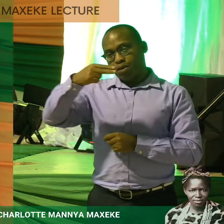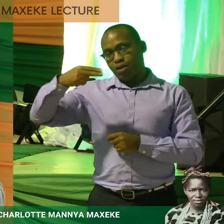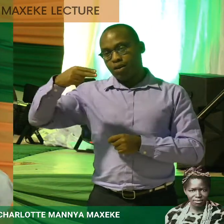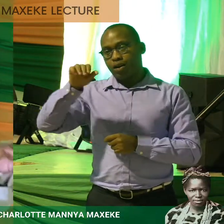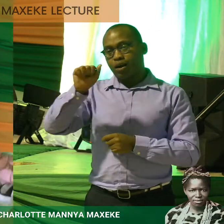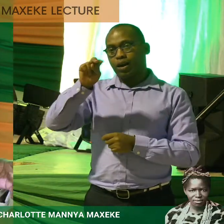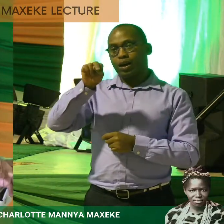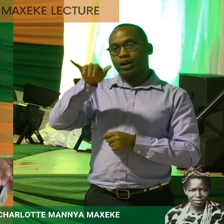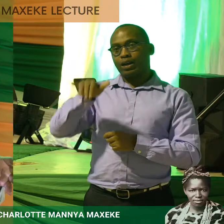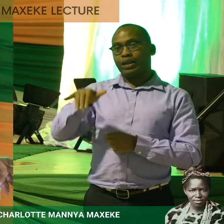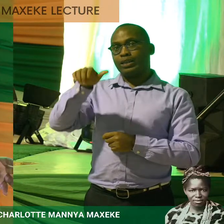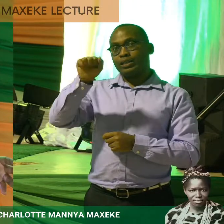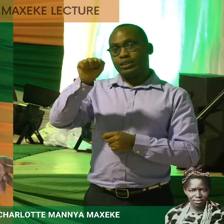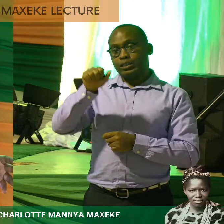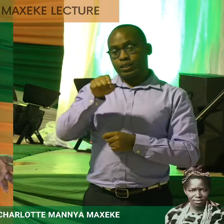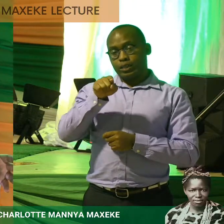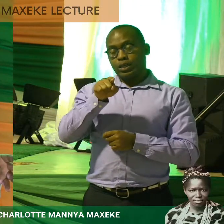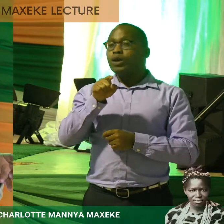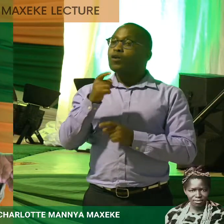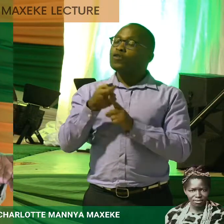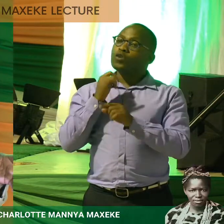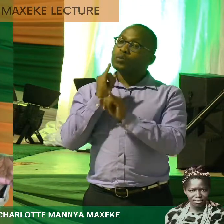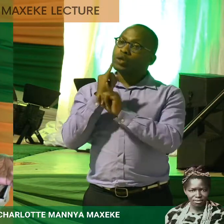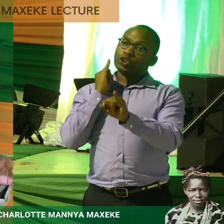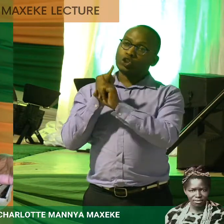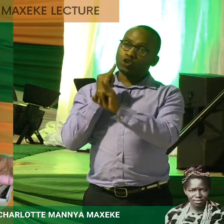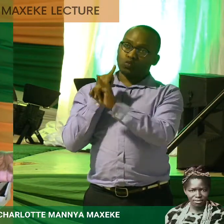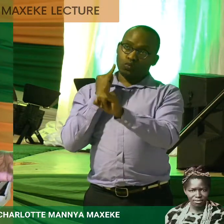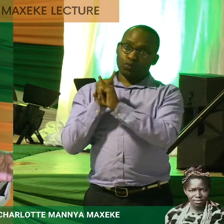because kaloko kulapho kuphekwa khona izinto pha